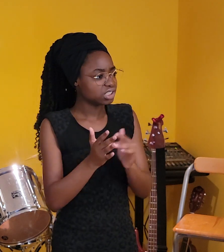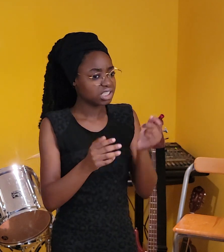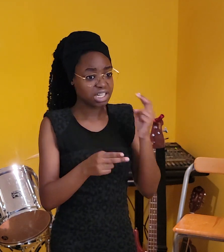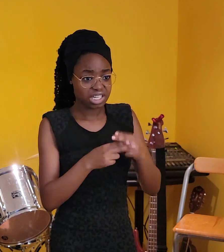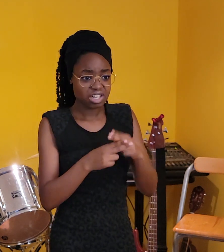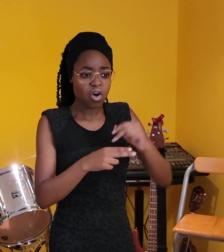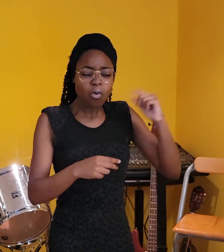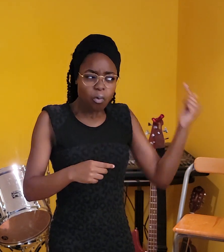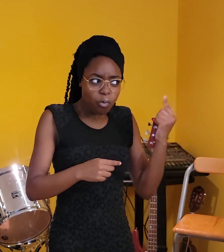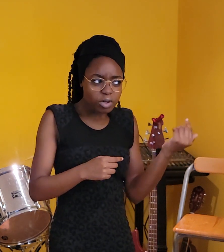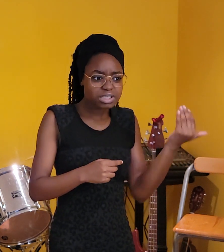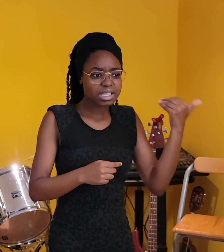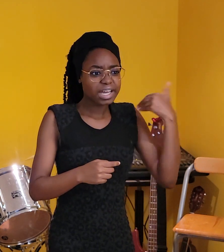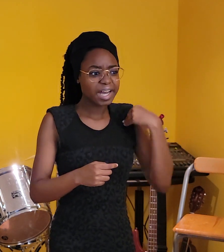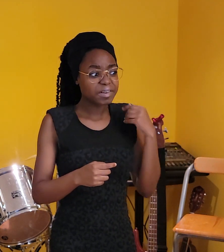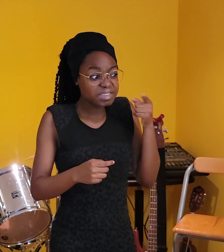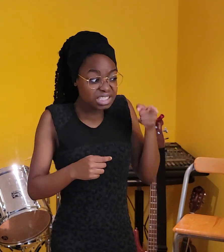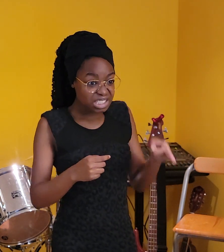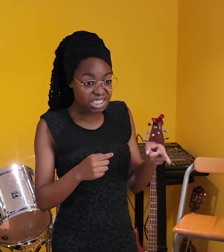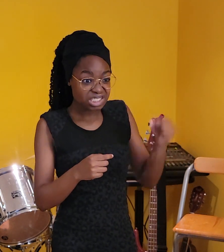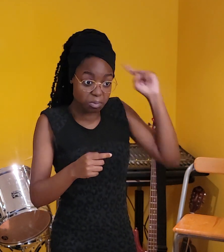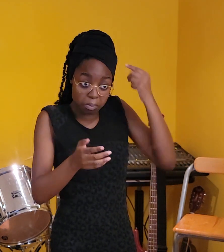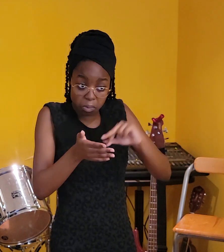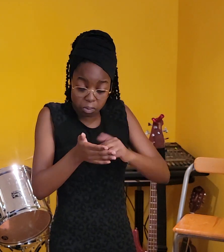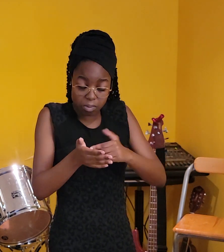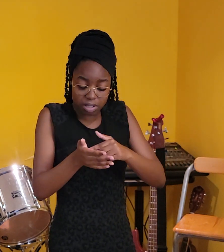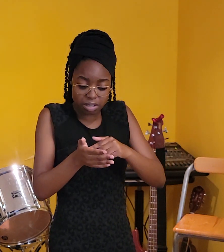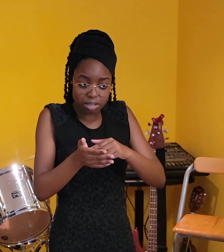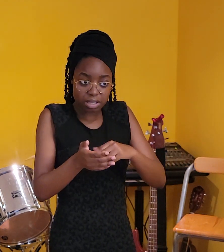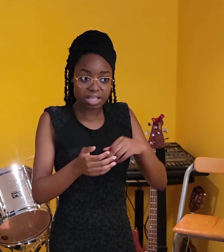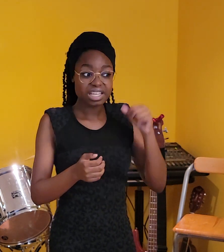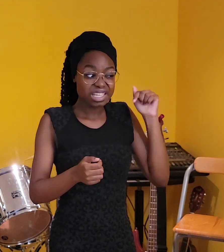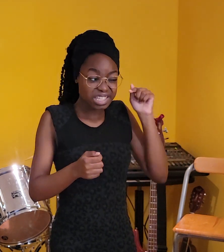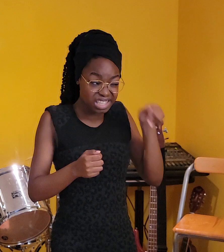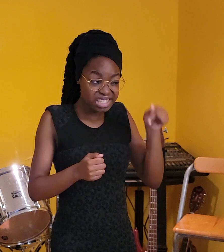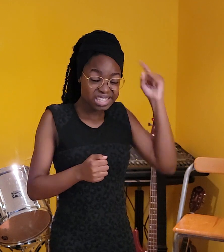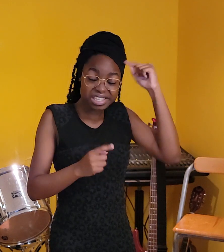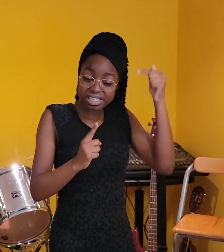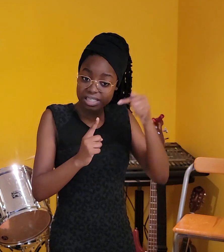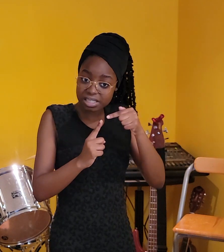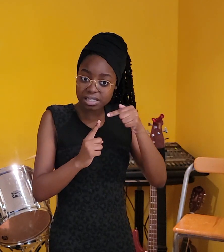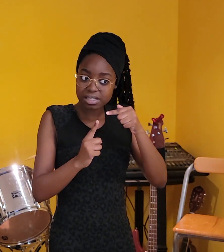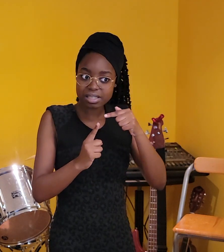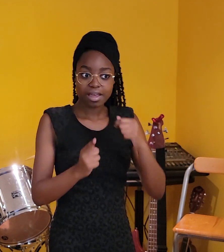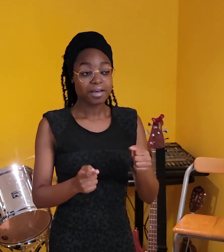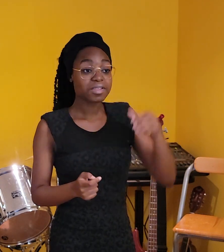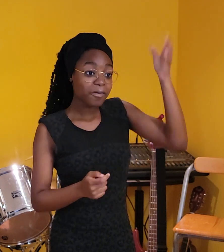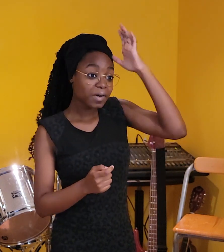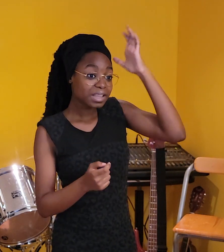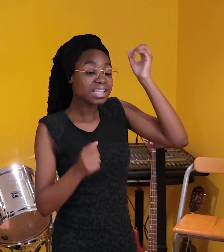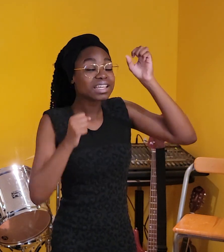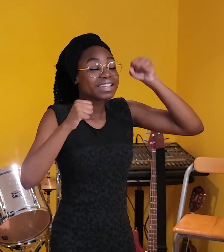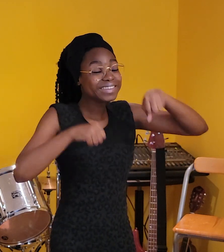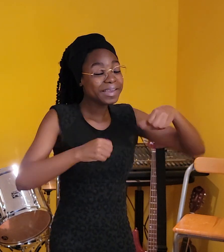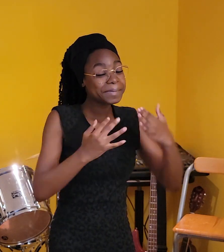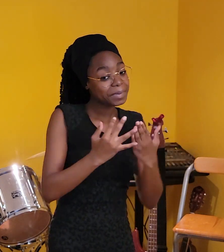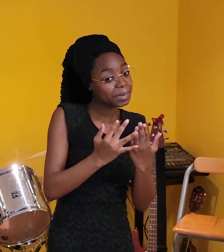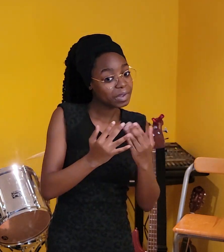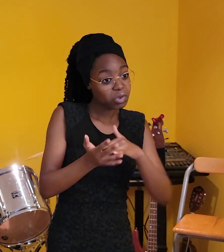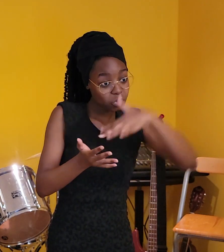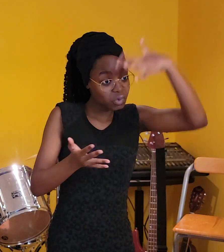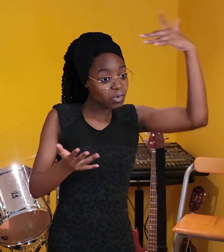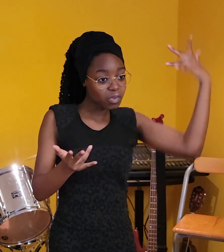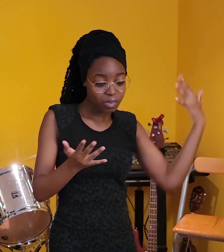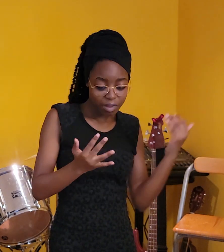has this goal, that the Father may be glorified in the Son. That is the purpose of prayer.